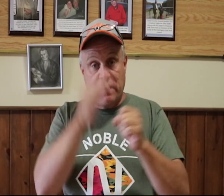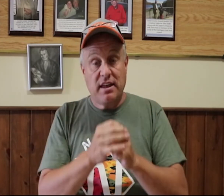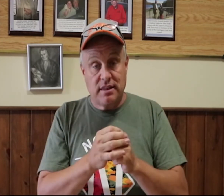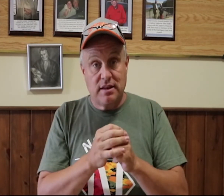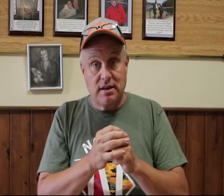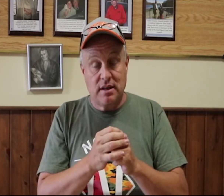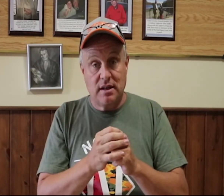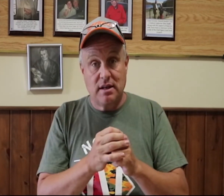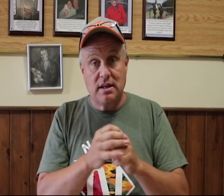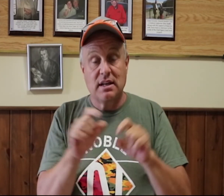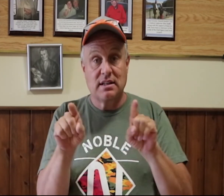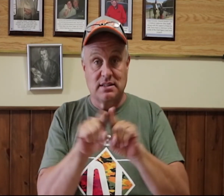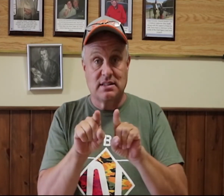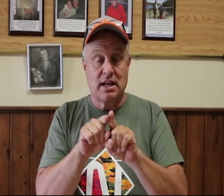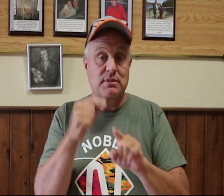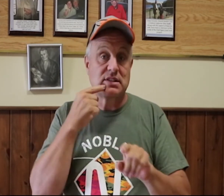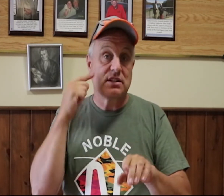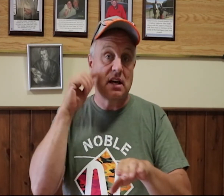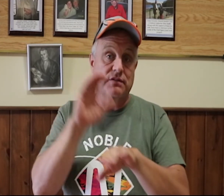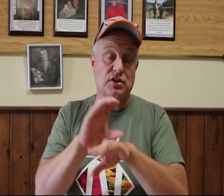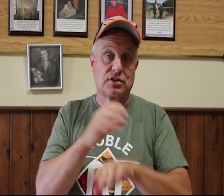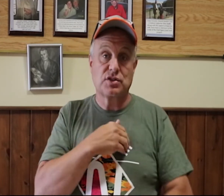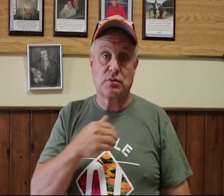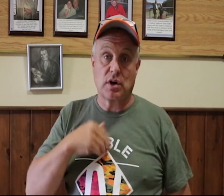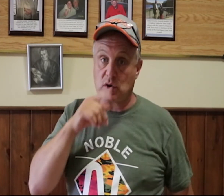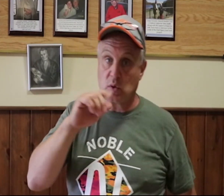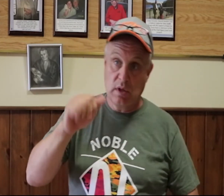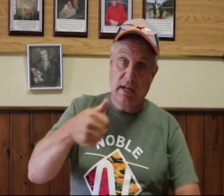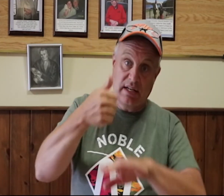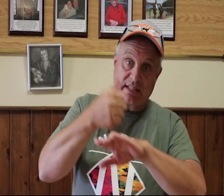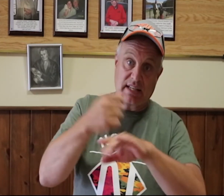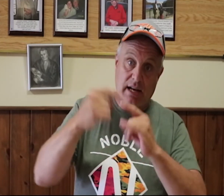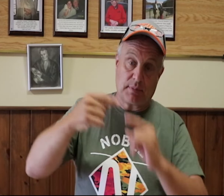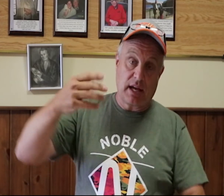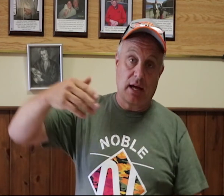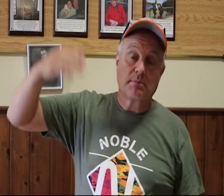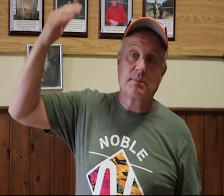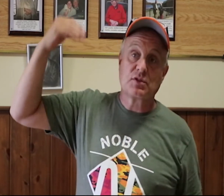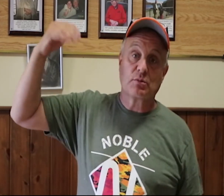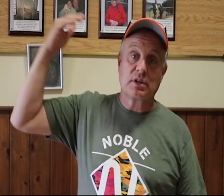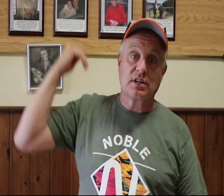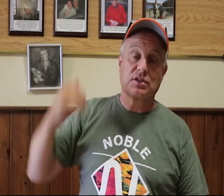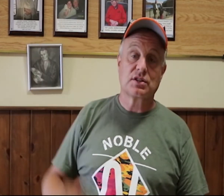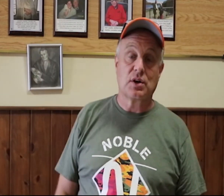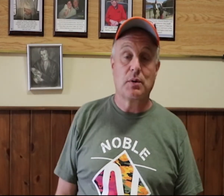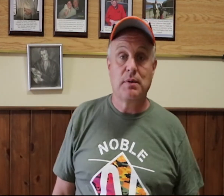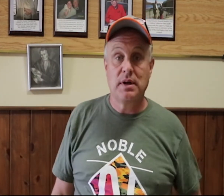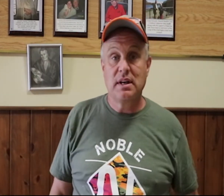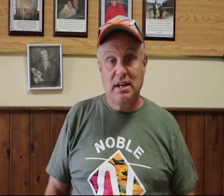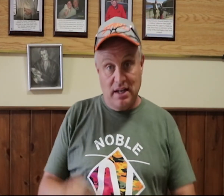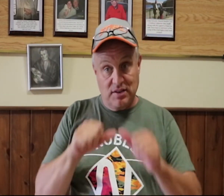faith is the same as the deaf church in Toronto who set up camp so many years ago. And they're